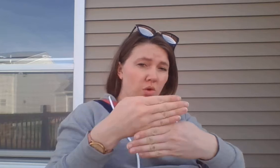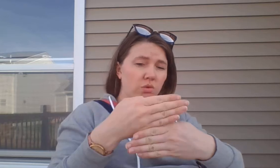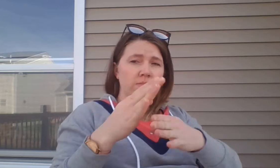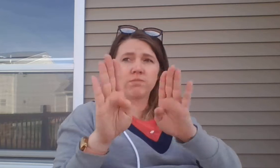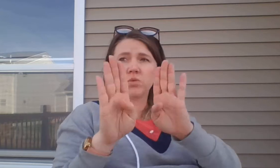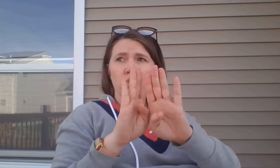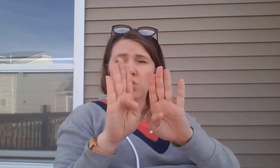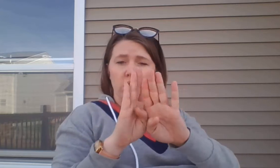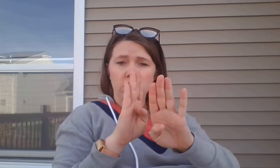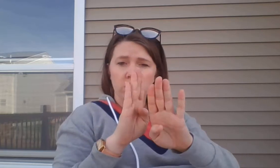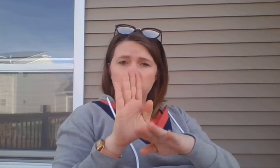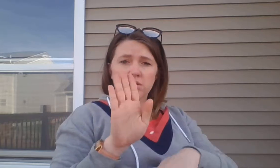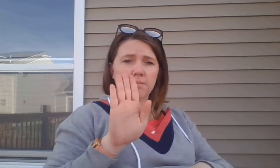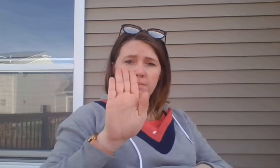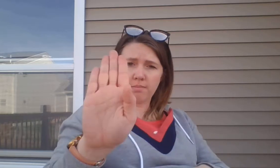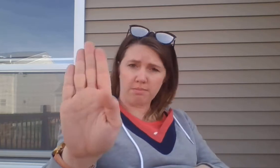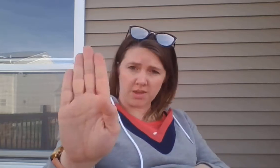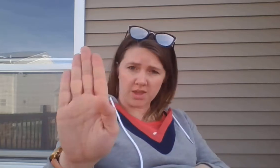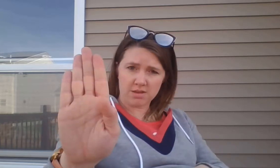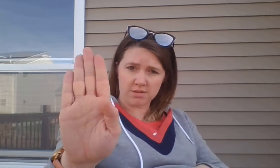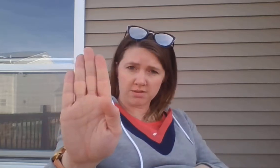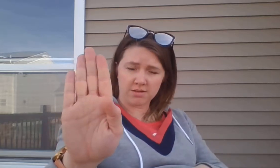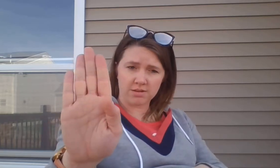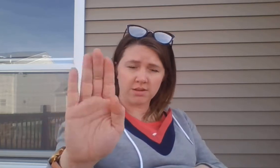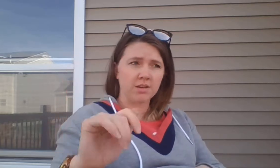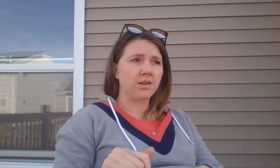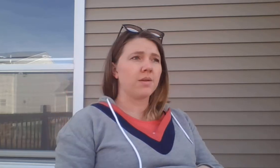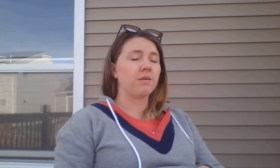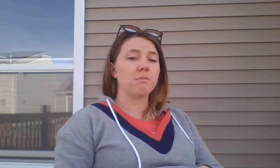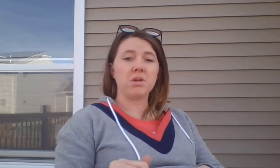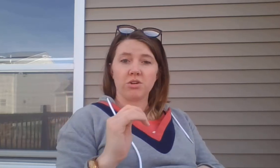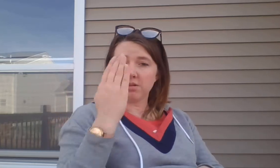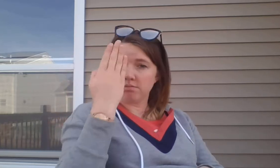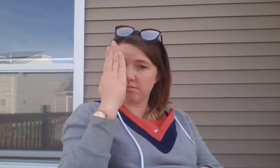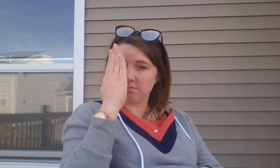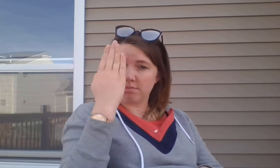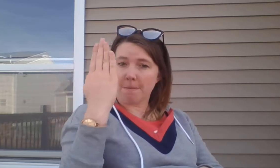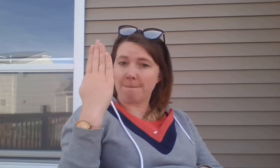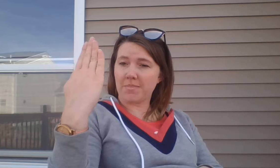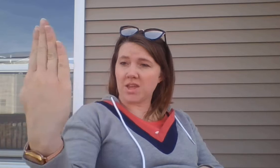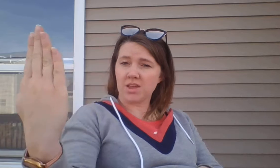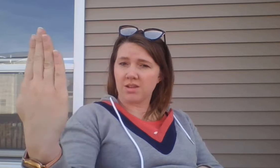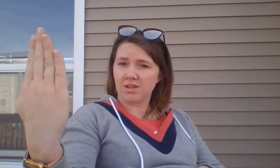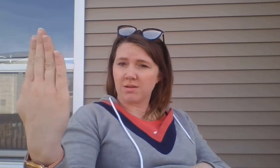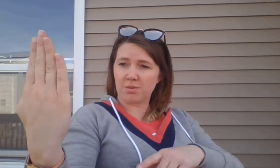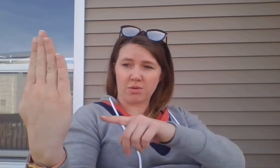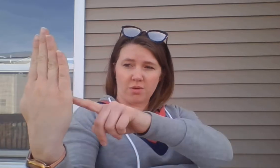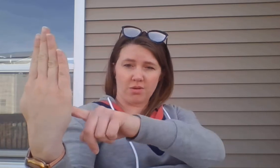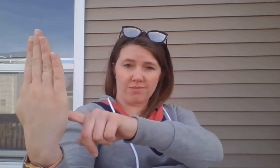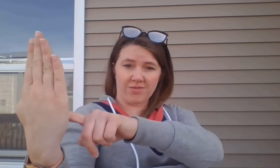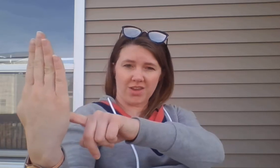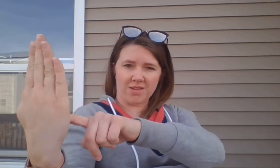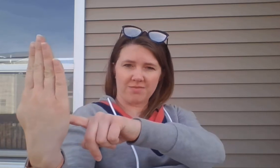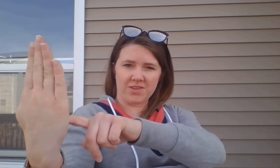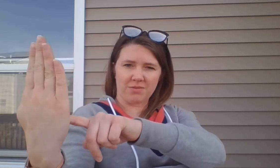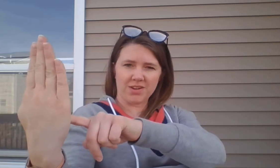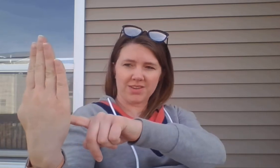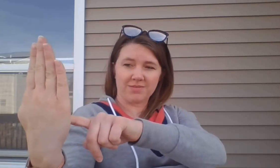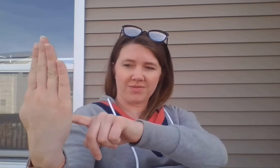Window, door, B. Mirror, B. But look at difference.